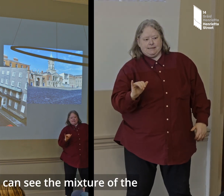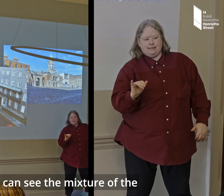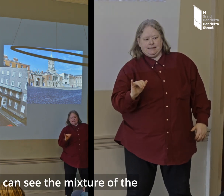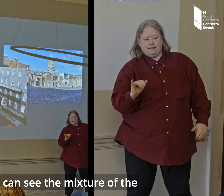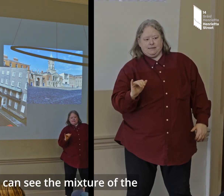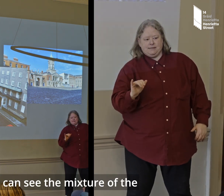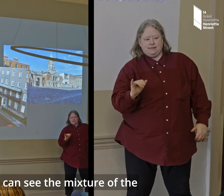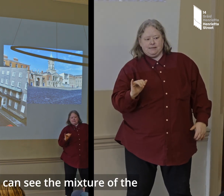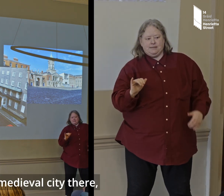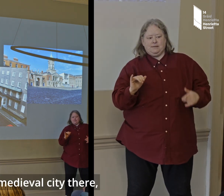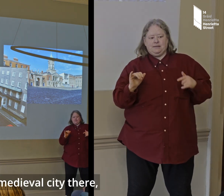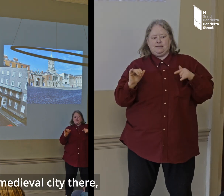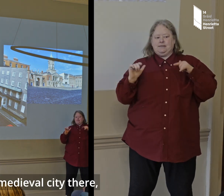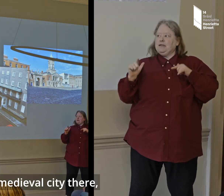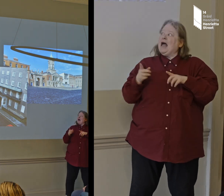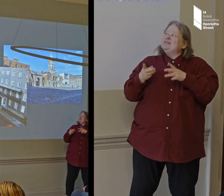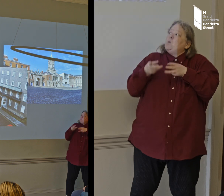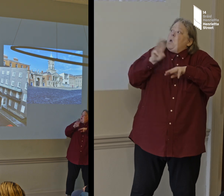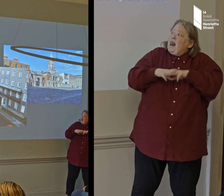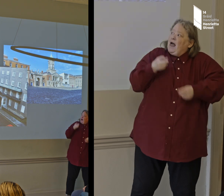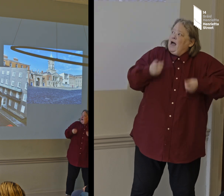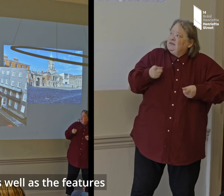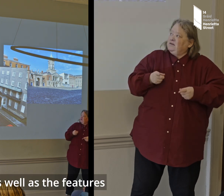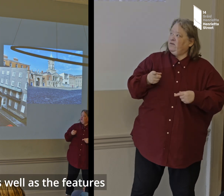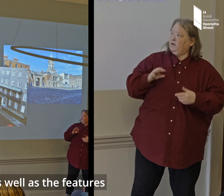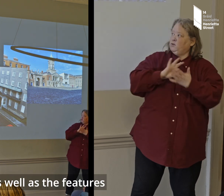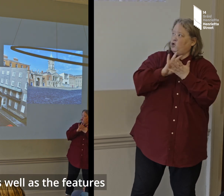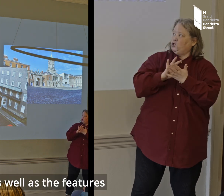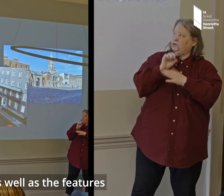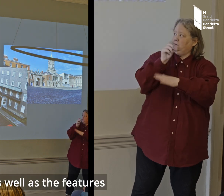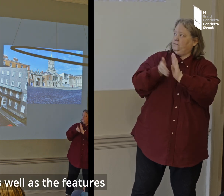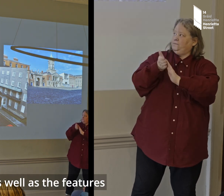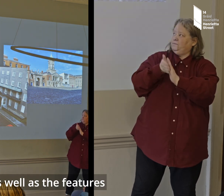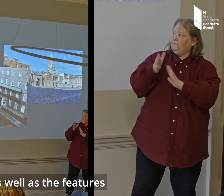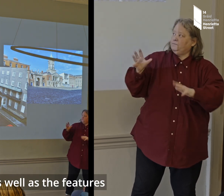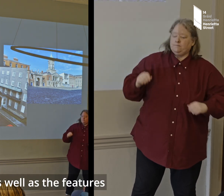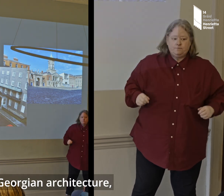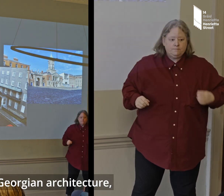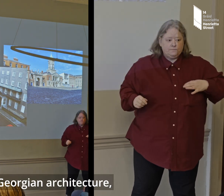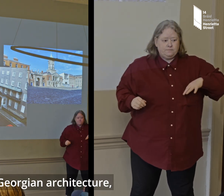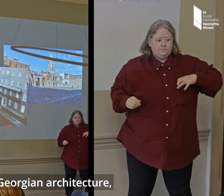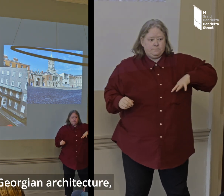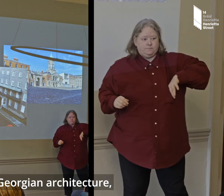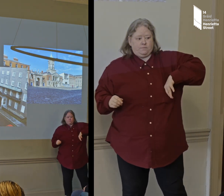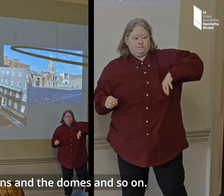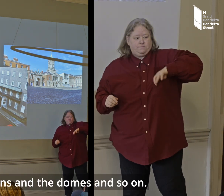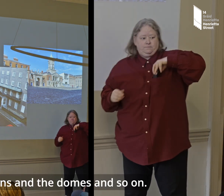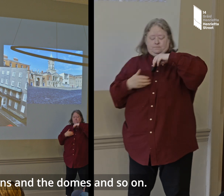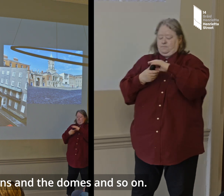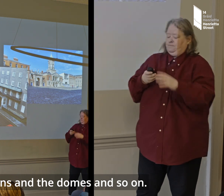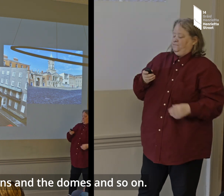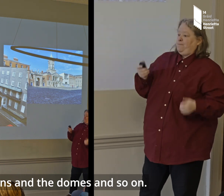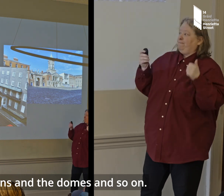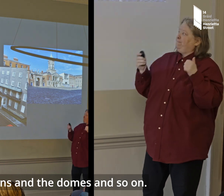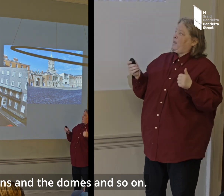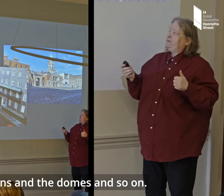see the mixture of the medieval city there, as well as the features of Georgian architecture, the columns